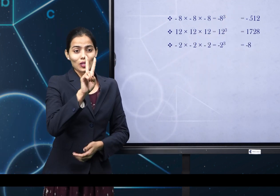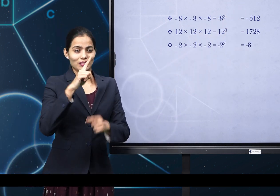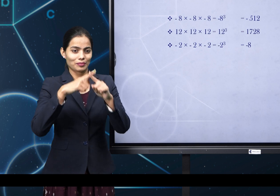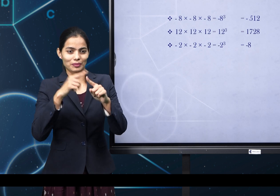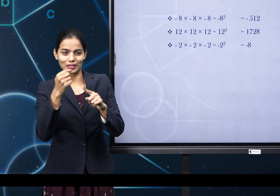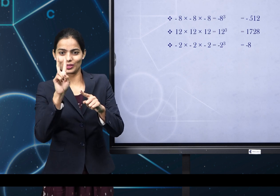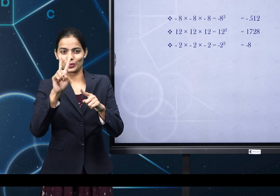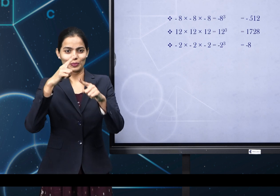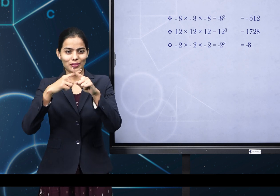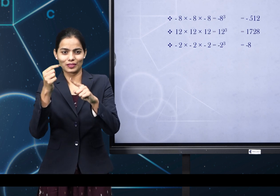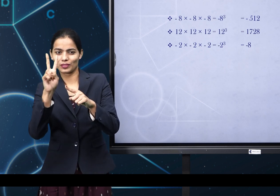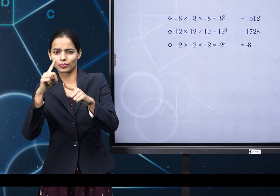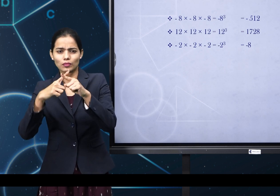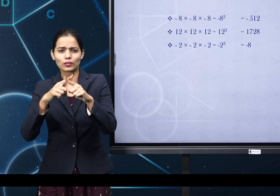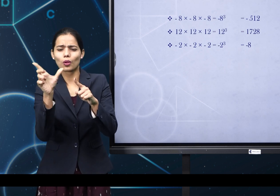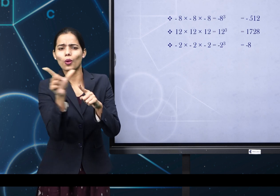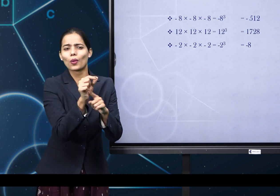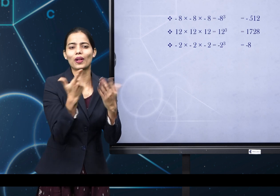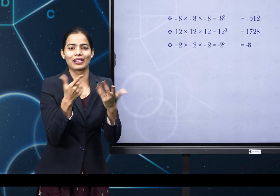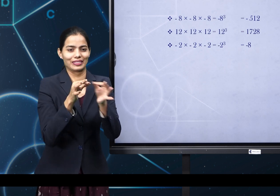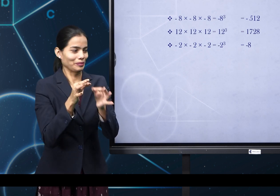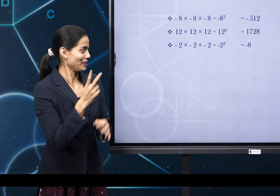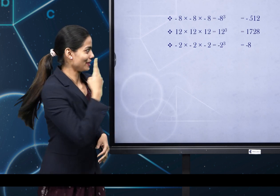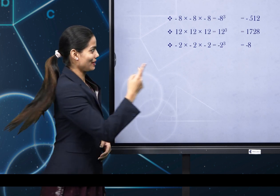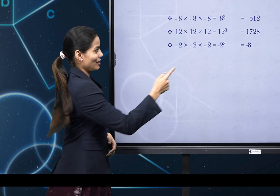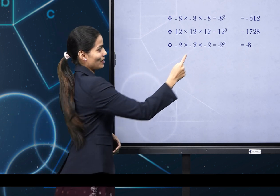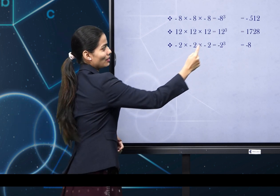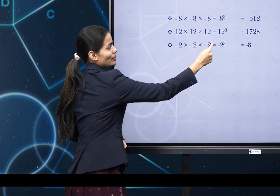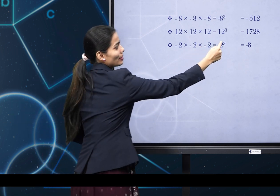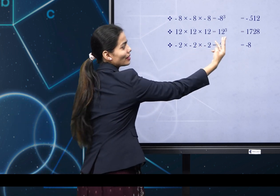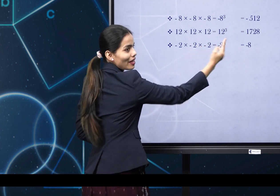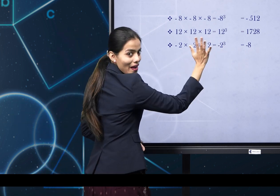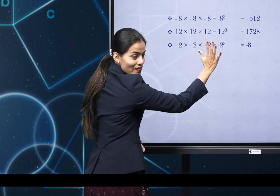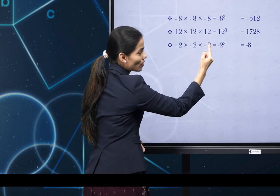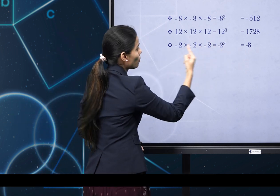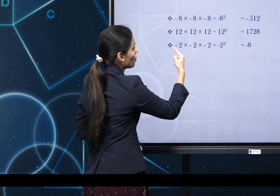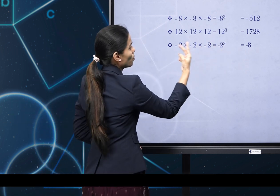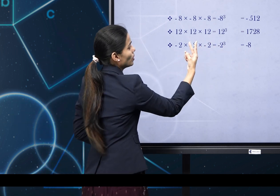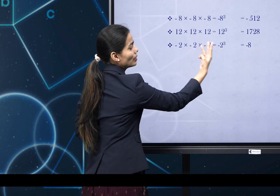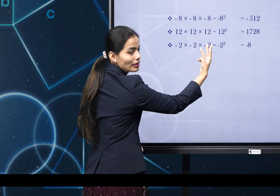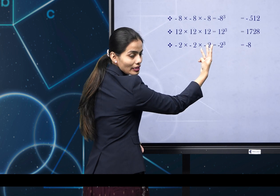Minus 2 into minus 2 into minus 2 is equal to minus 2 cube is equal to minus 8.